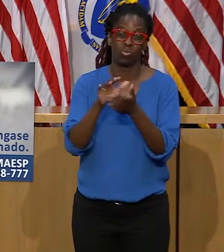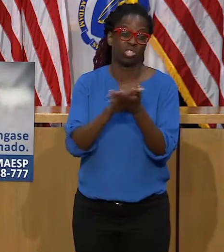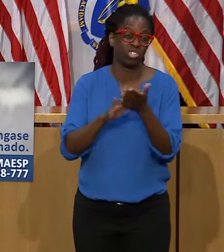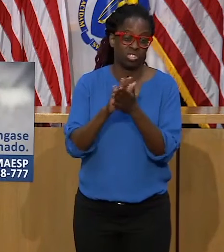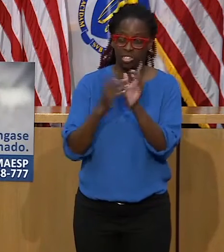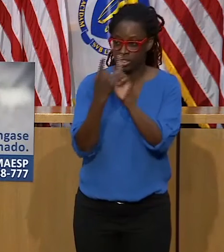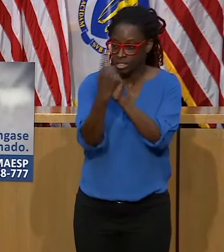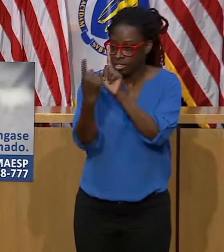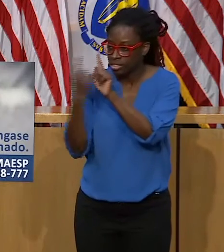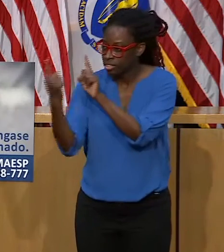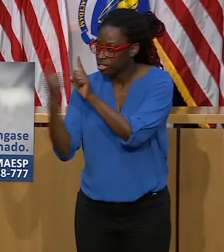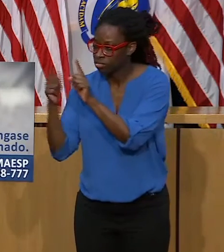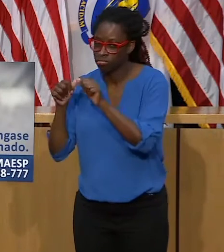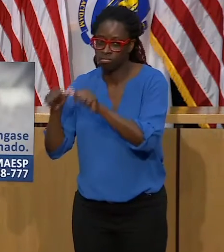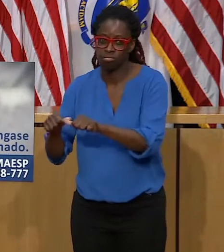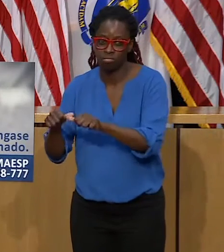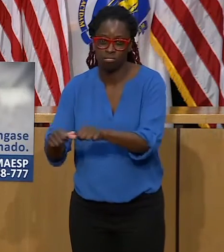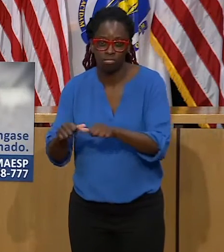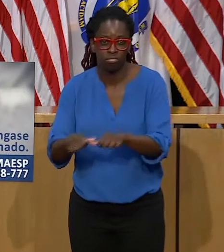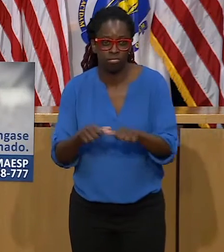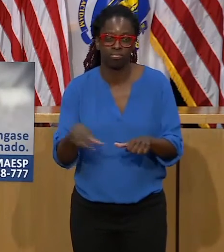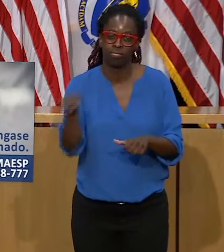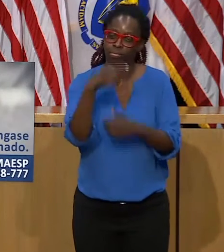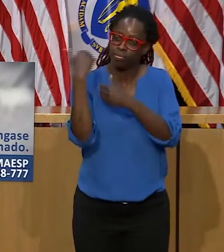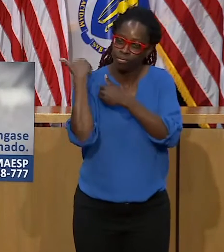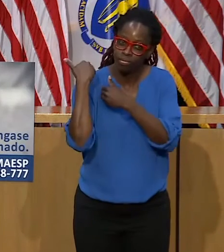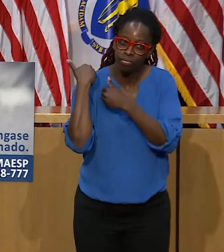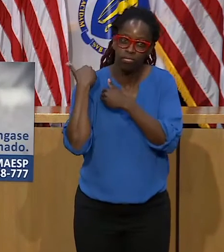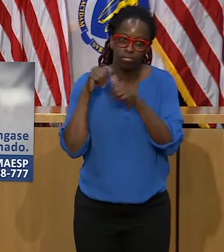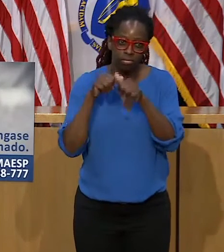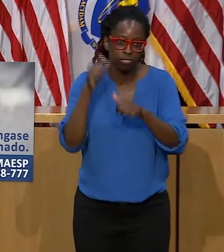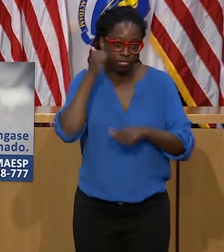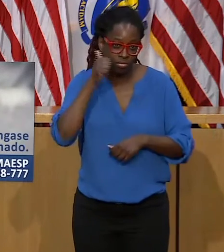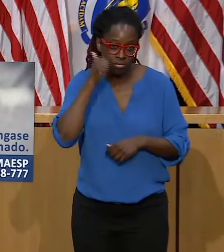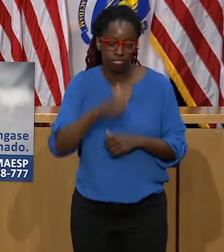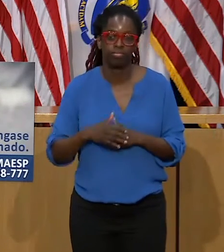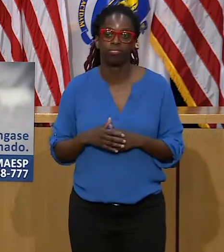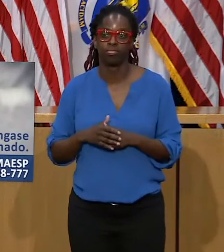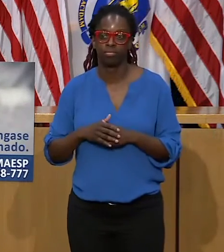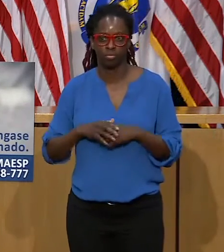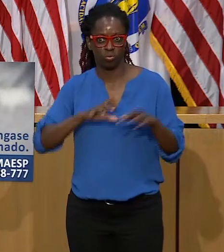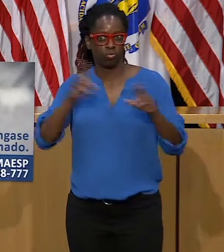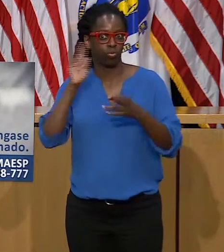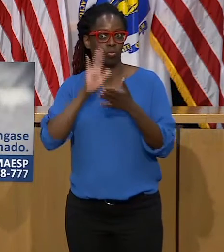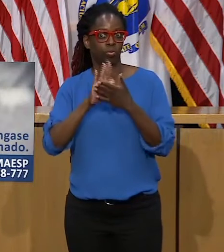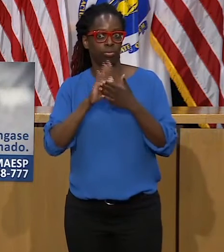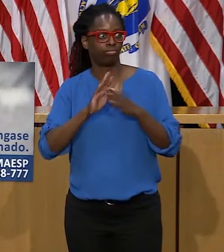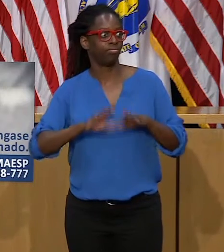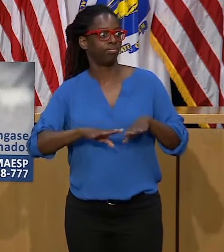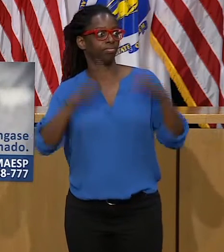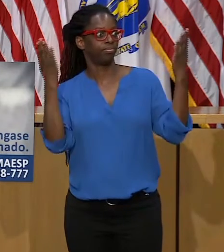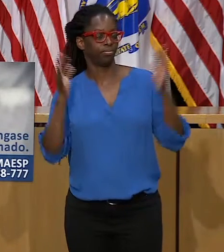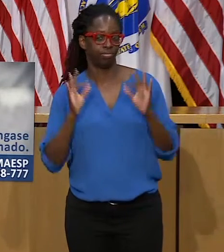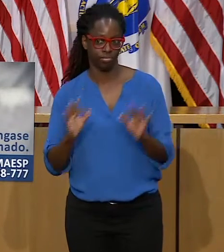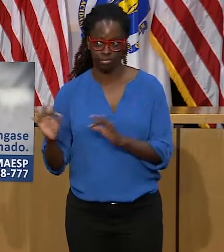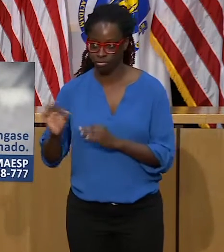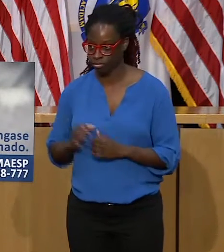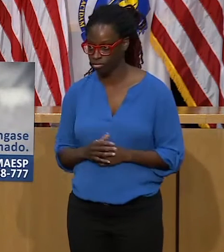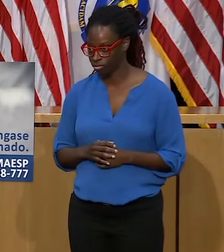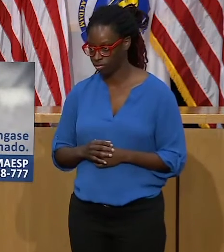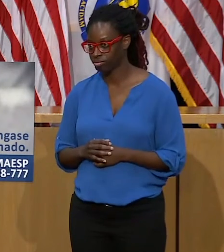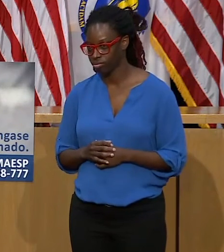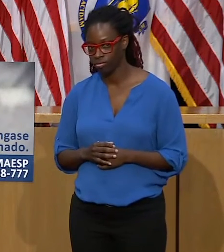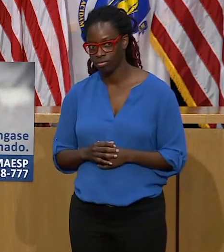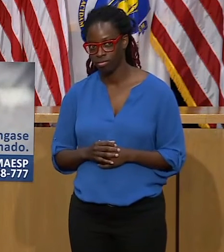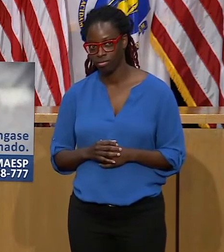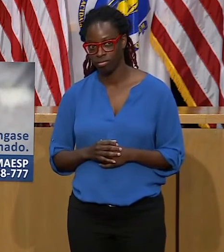beginning. Getting our children back to school this fall is critical. It's critical to their continued development,